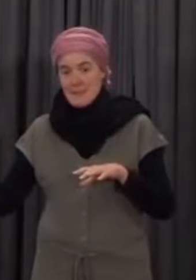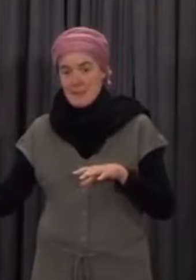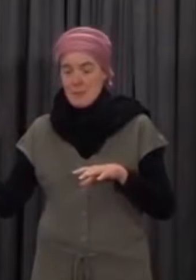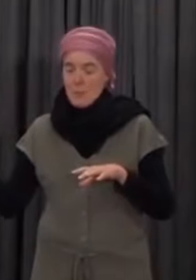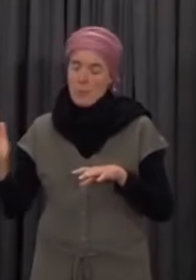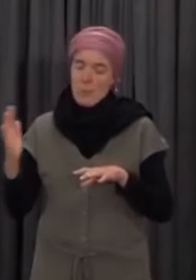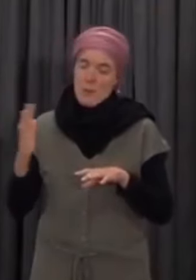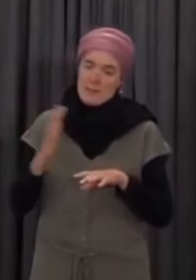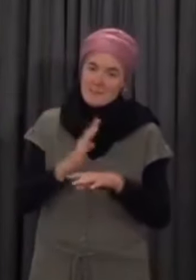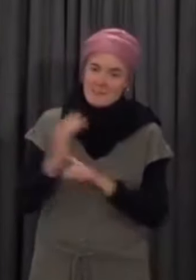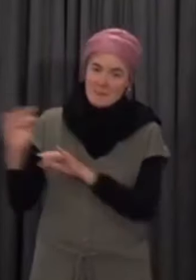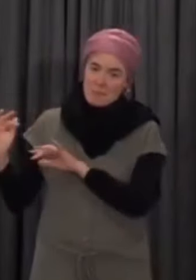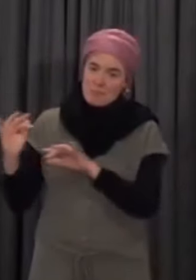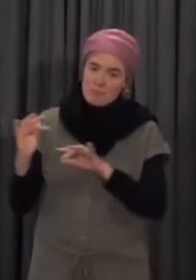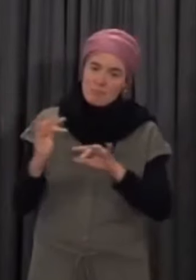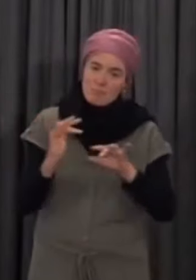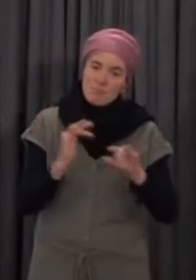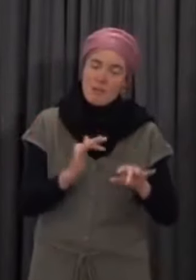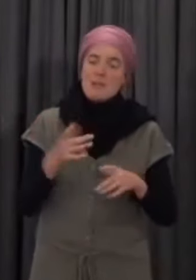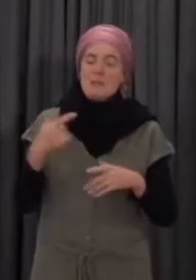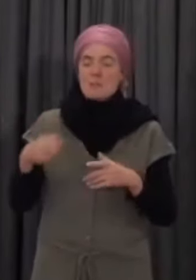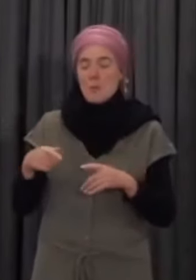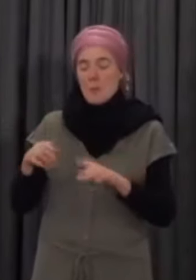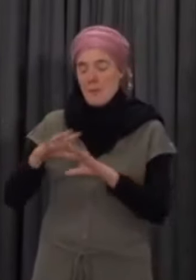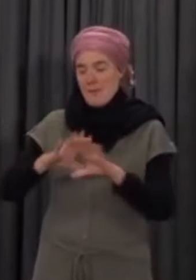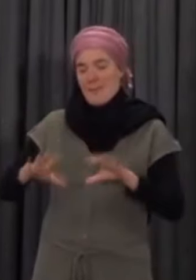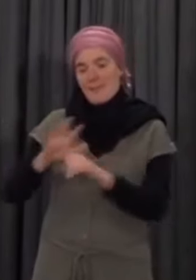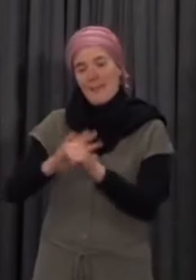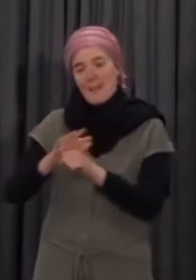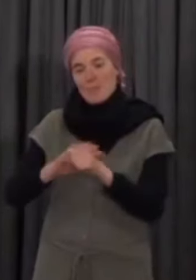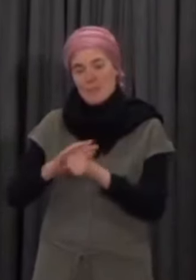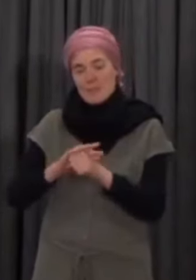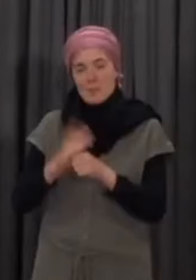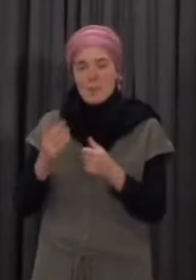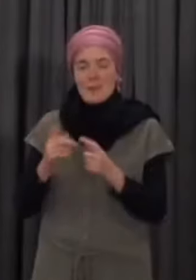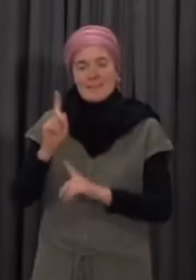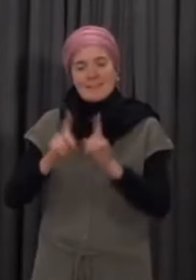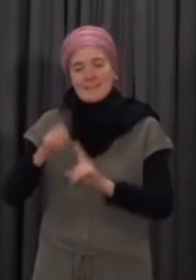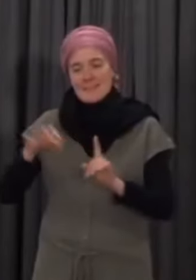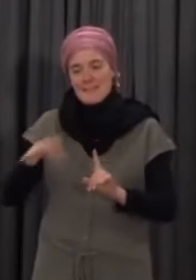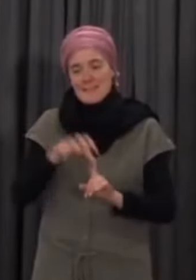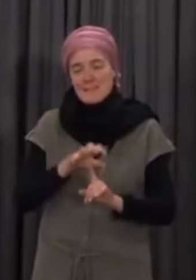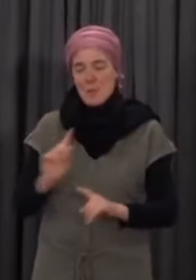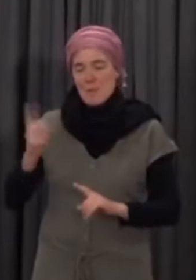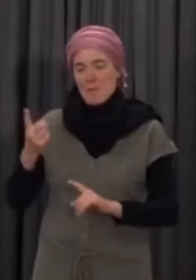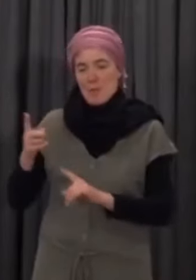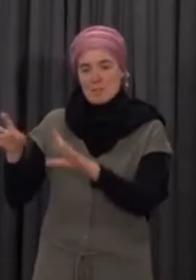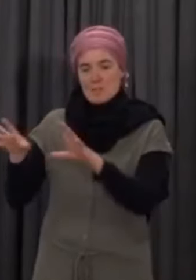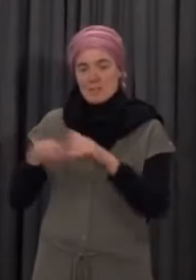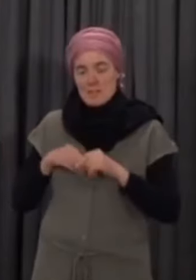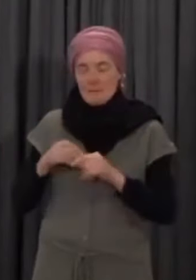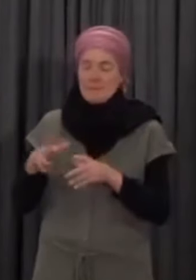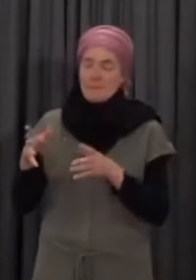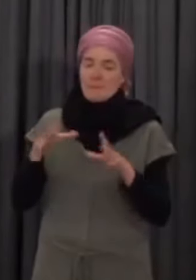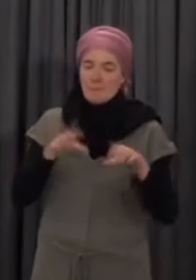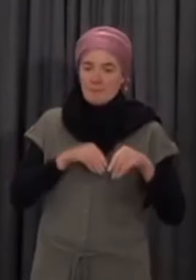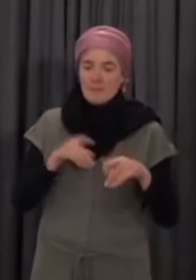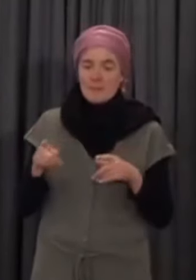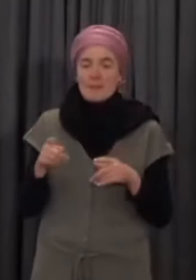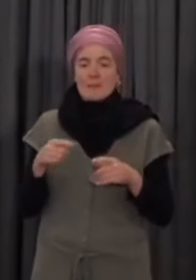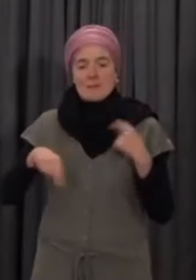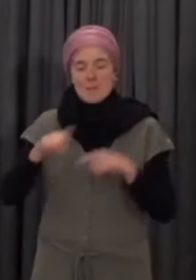first. And we know that this is a virus that attacks people who live close by one another. It attacks people in densely